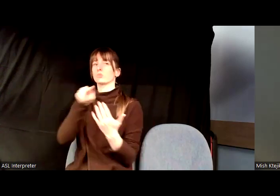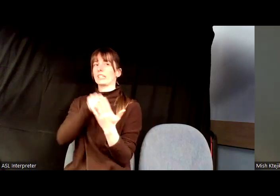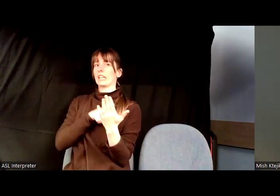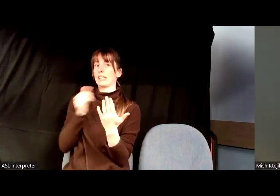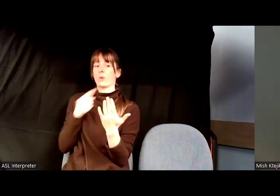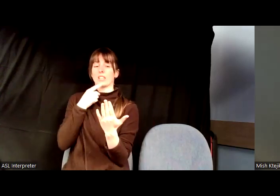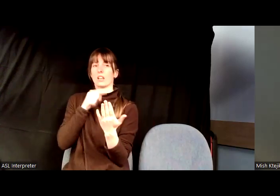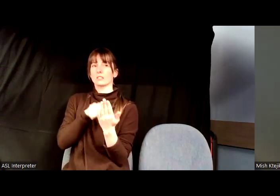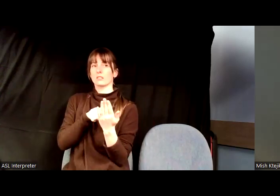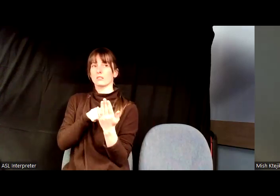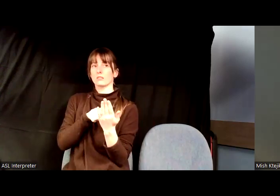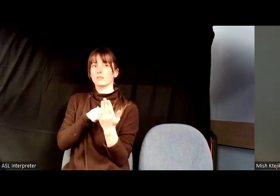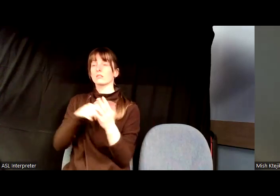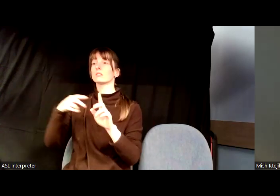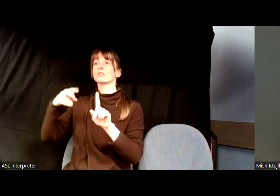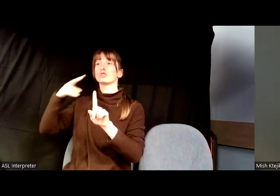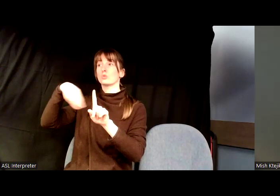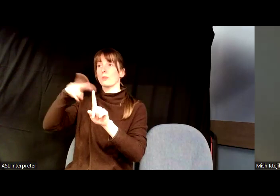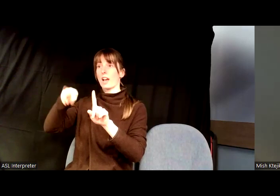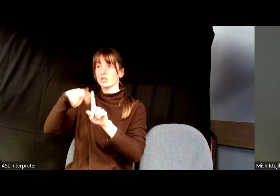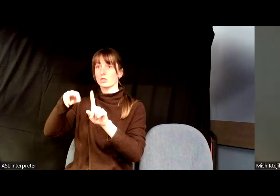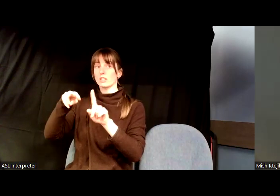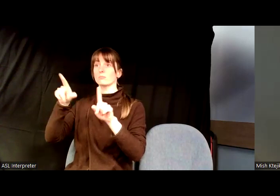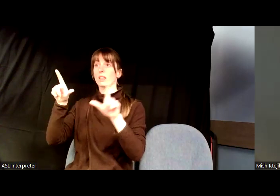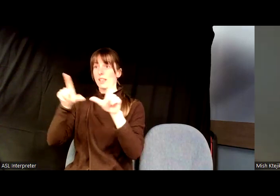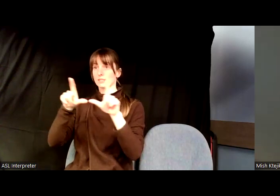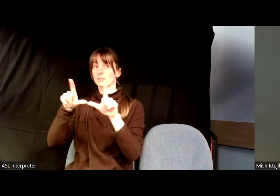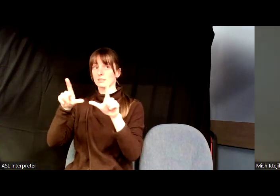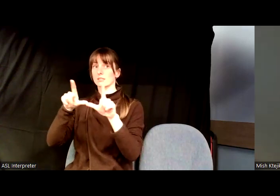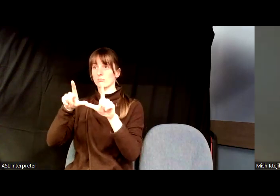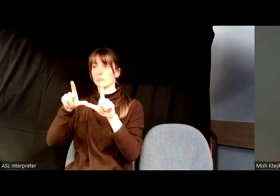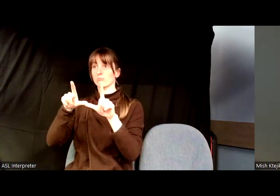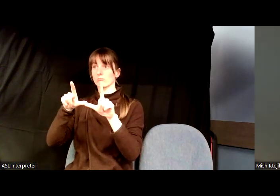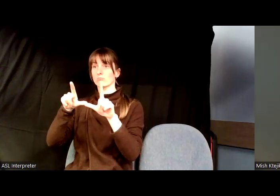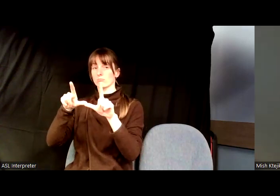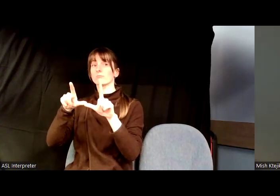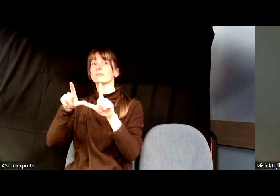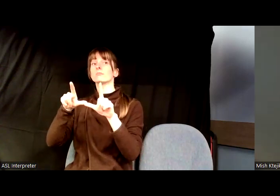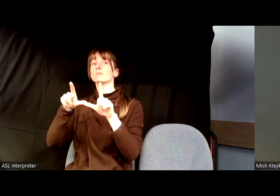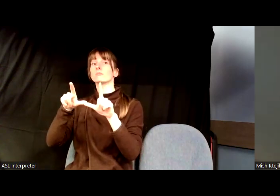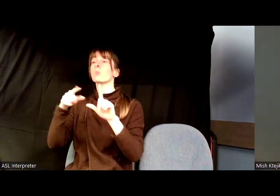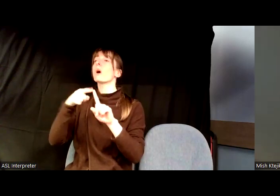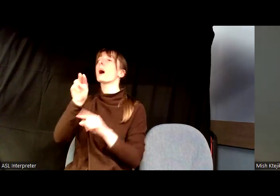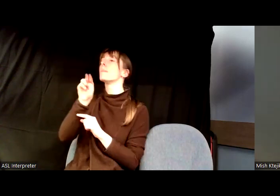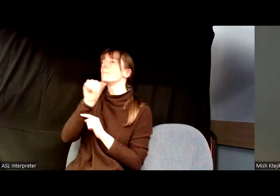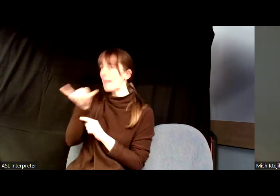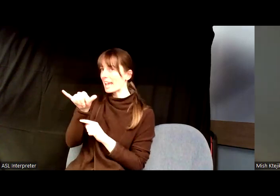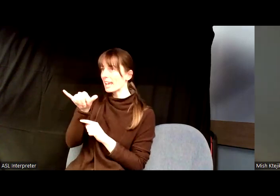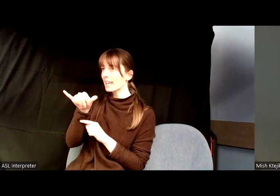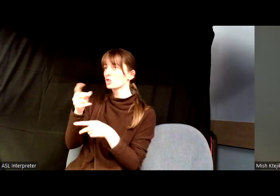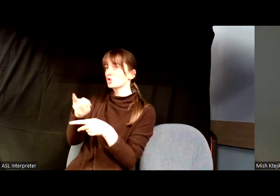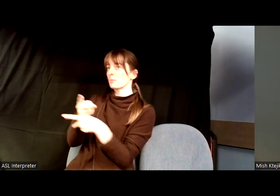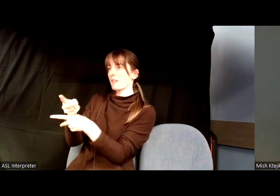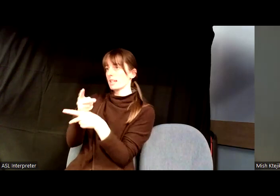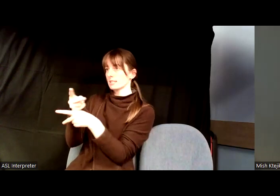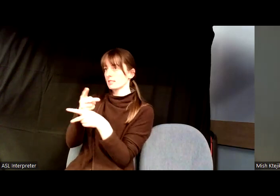that the supervisory license holder may supervise licensed provisional sign language